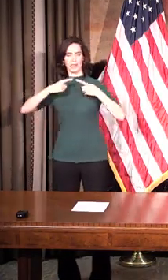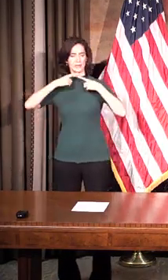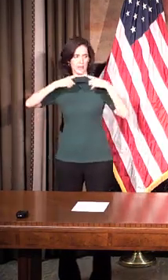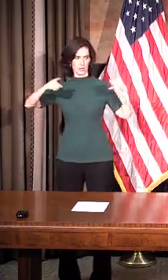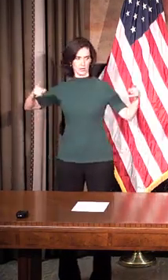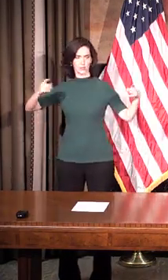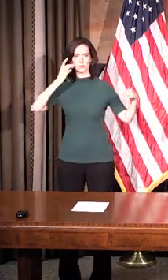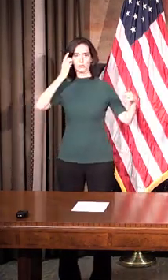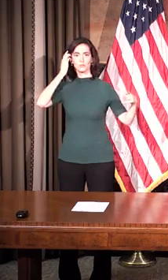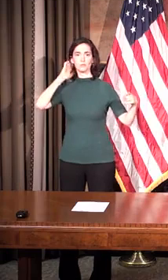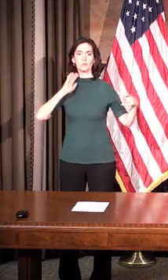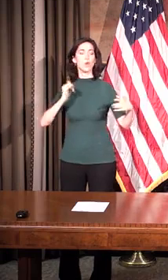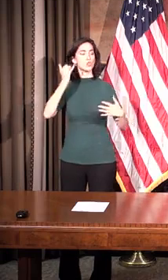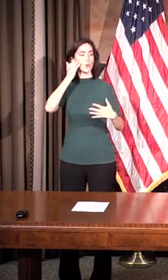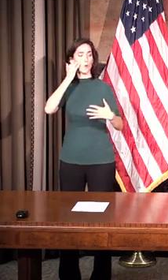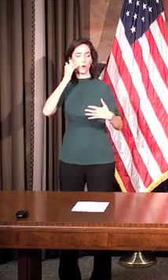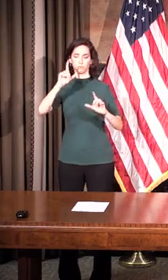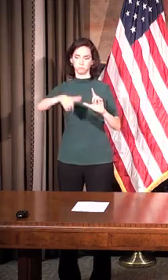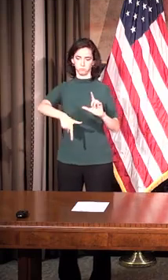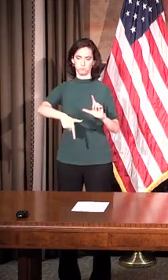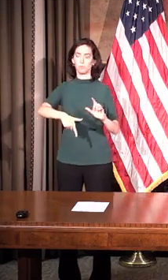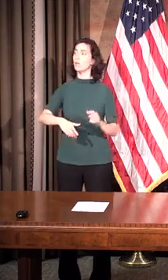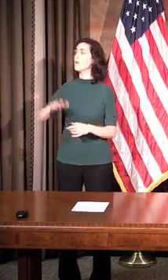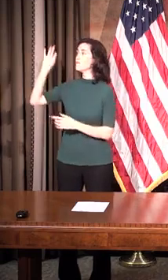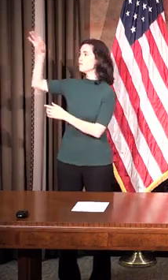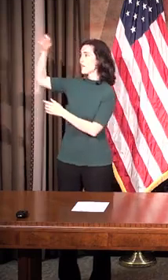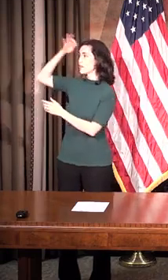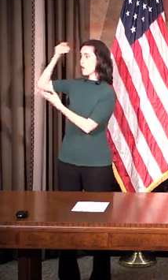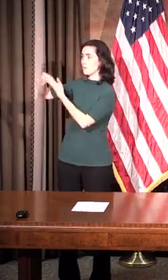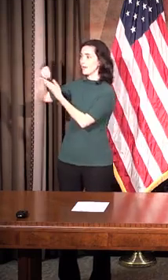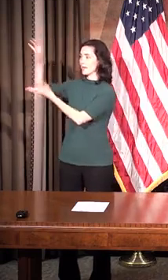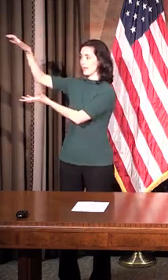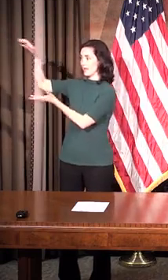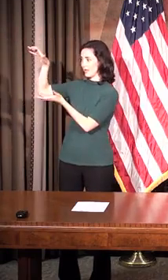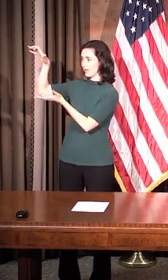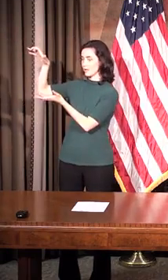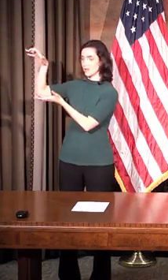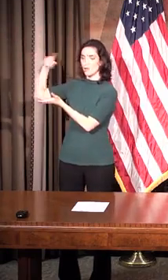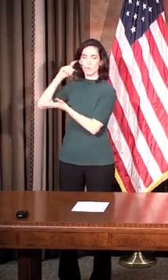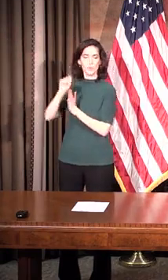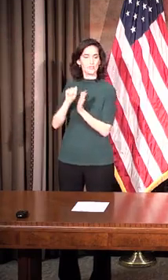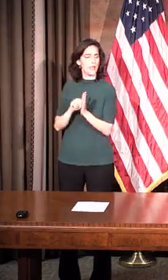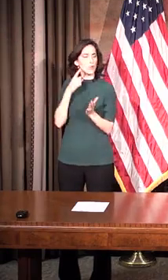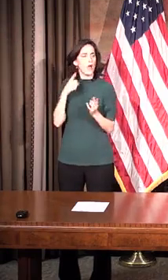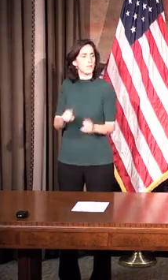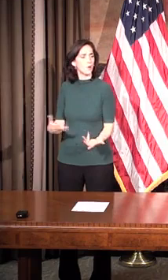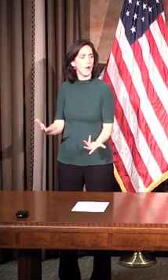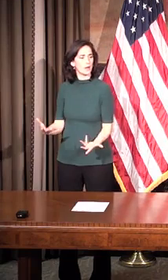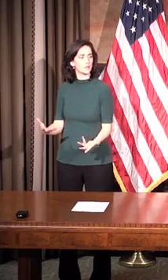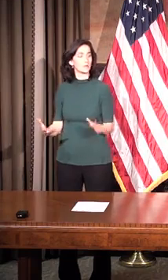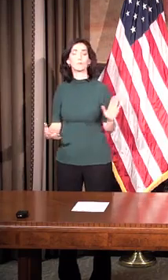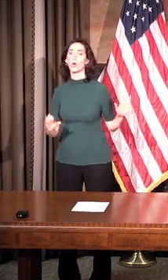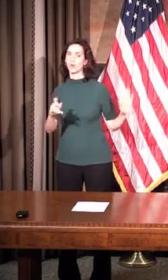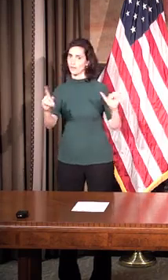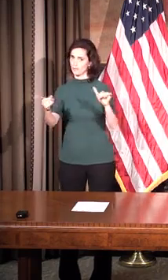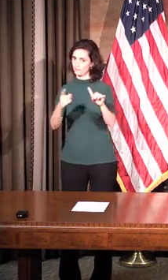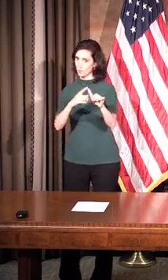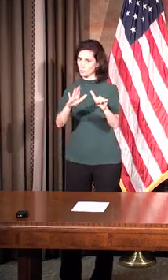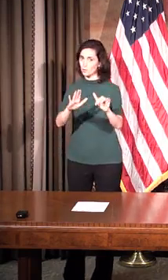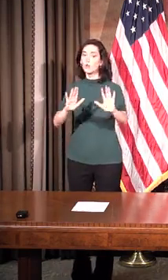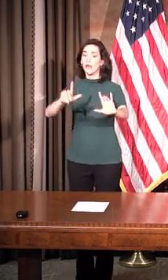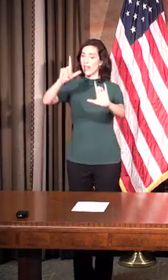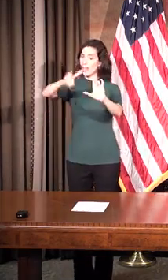be vacated, what would happen to the federal resources going into the state? Well, first of all, I want to be clear that it has